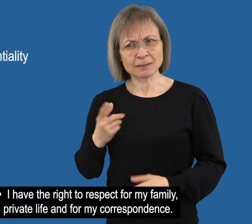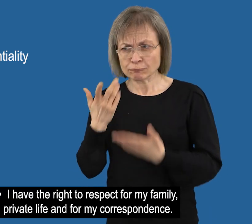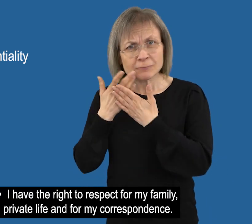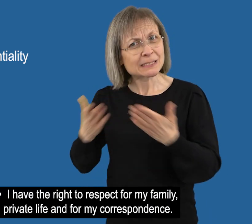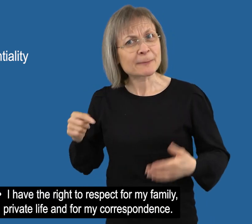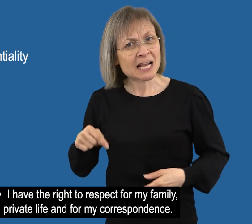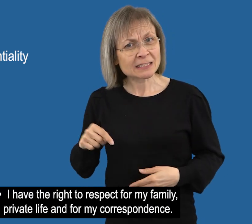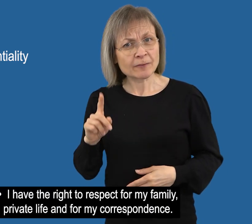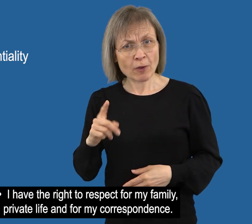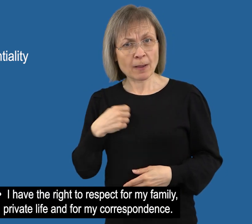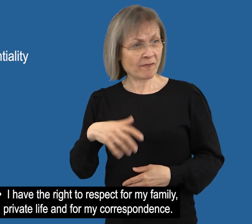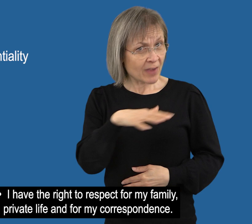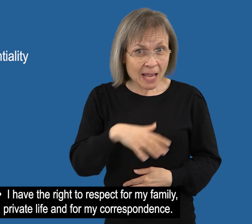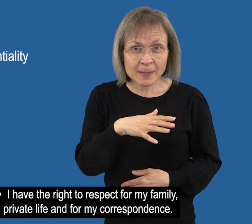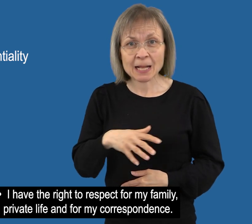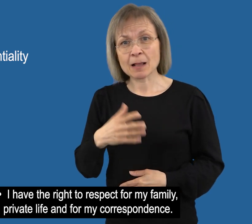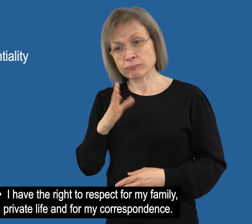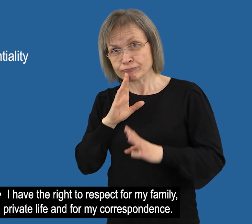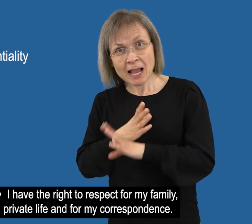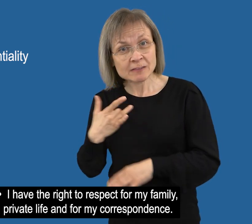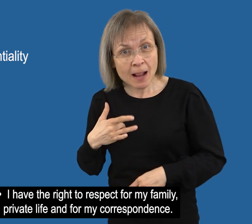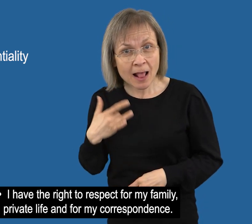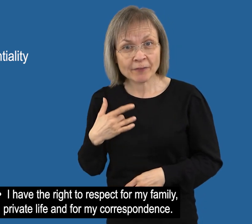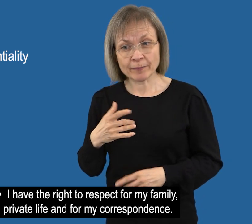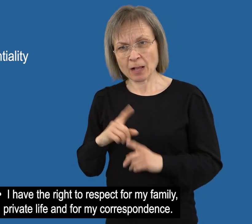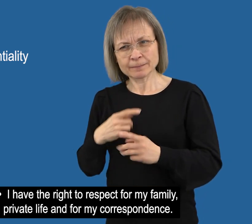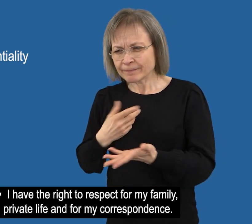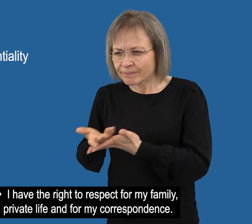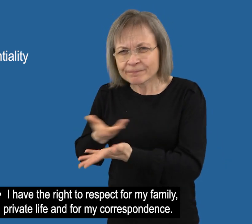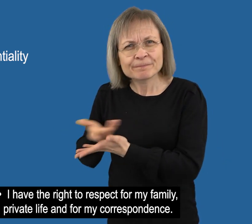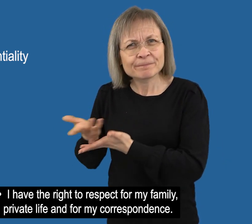I have the right to respect for my family, private life, and for my correspondence.